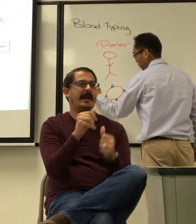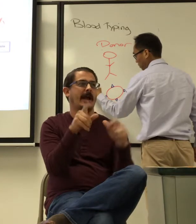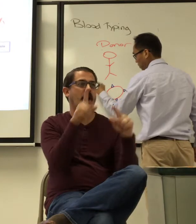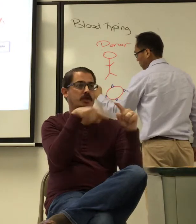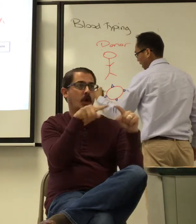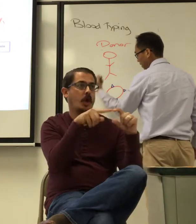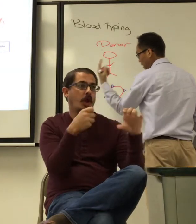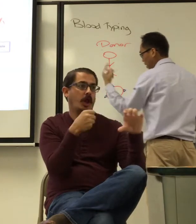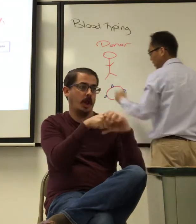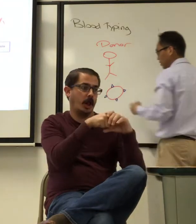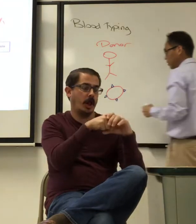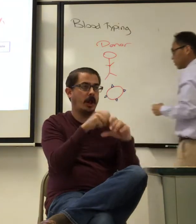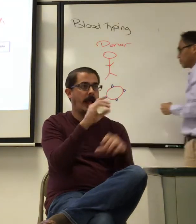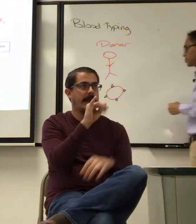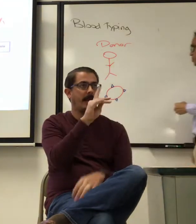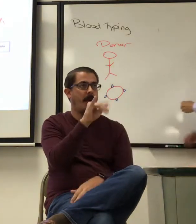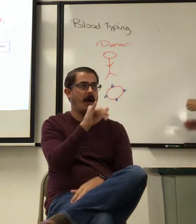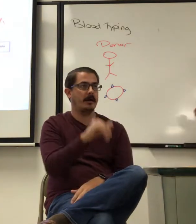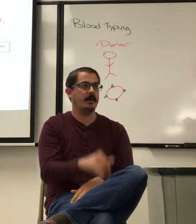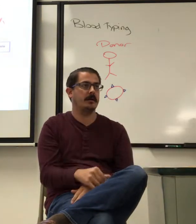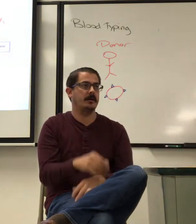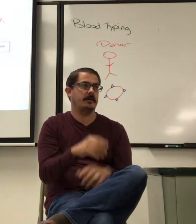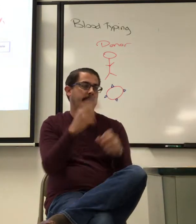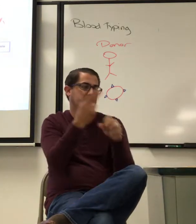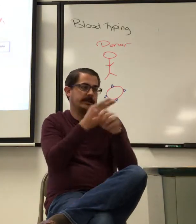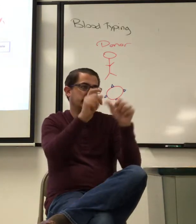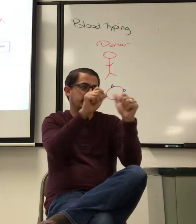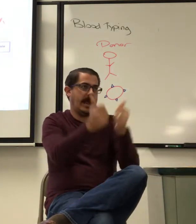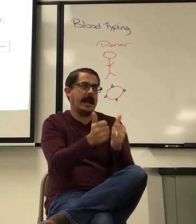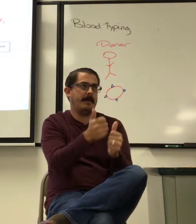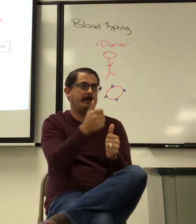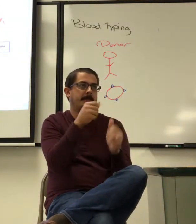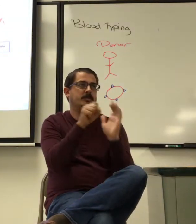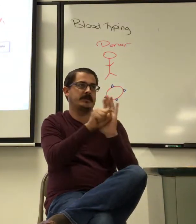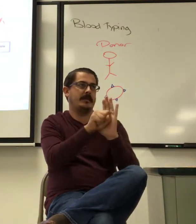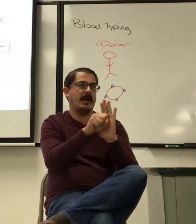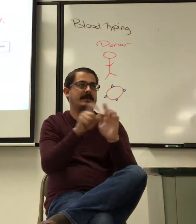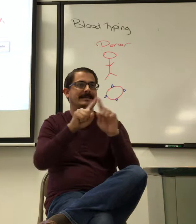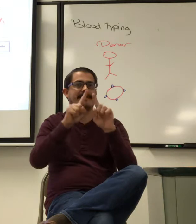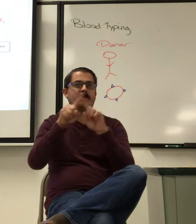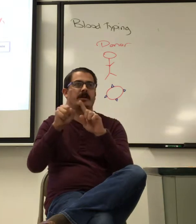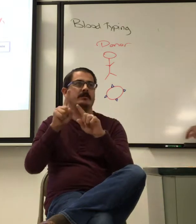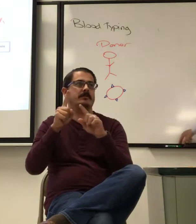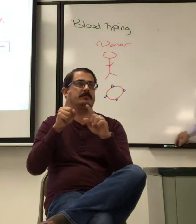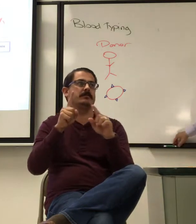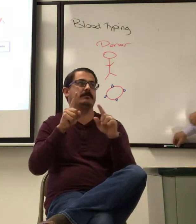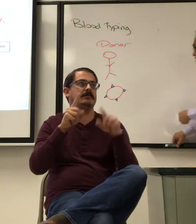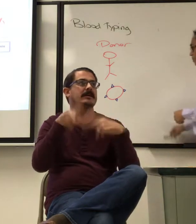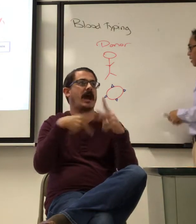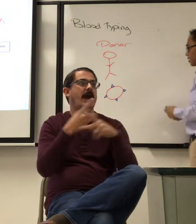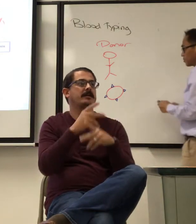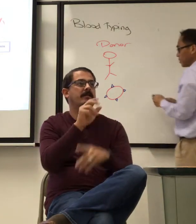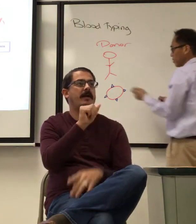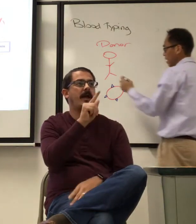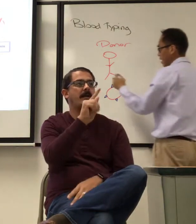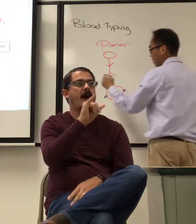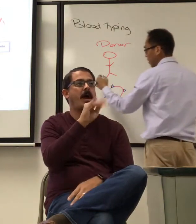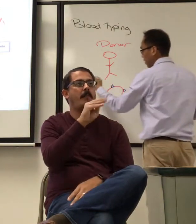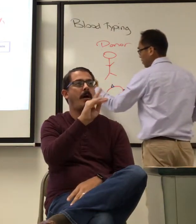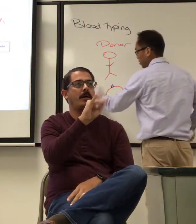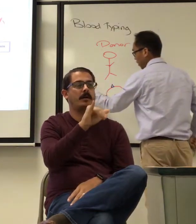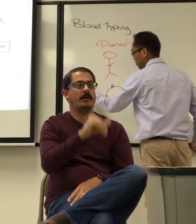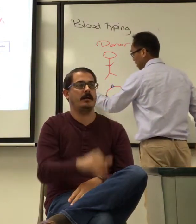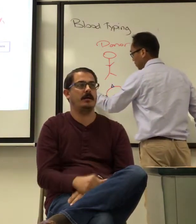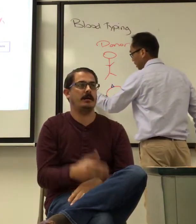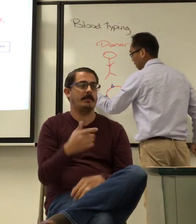circle antibody. I'm using shapes as to symbolize different varieties of antibodies. Or maybe you have